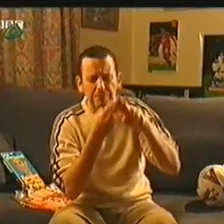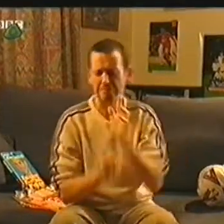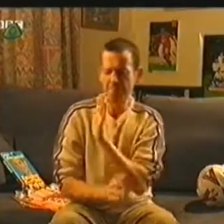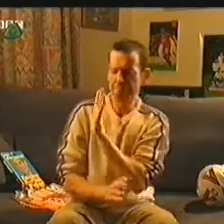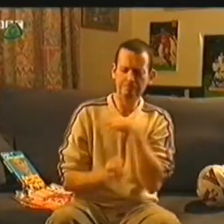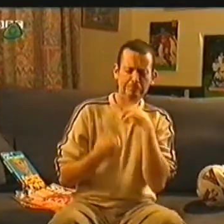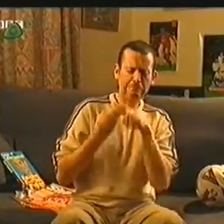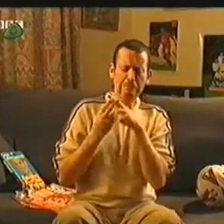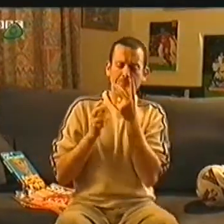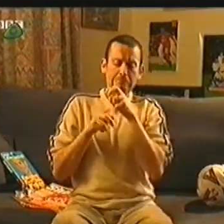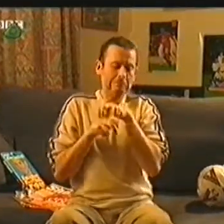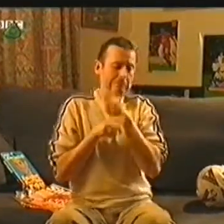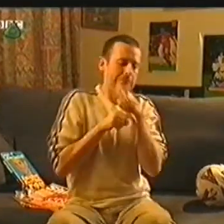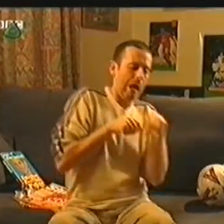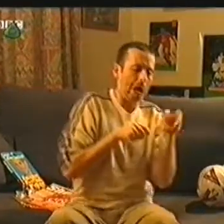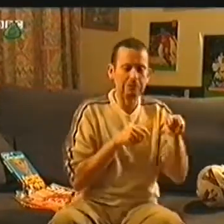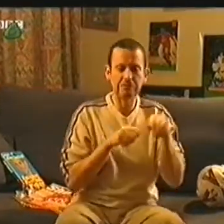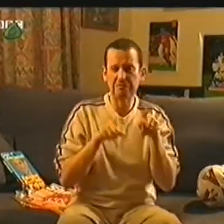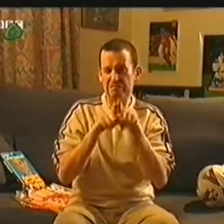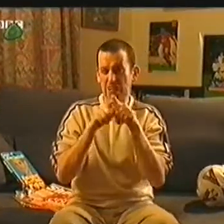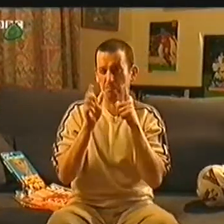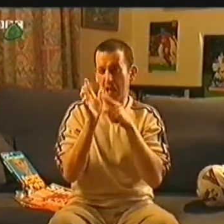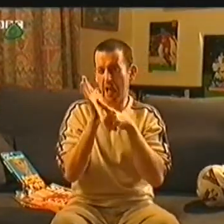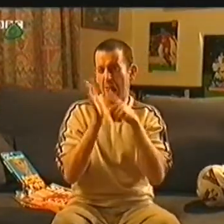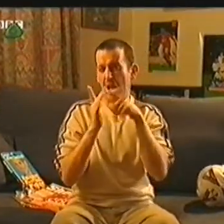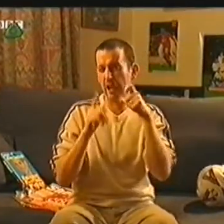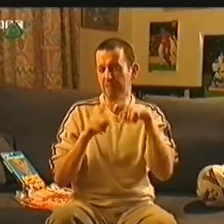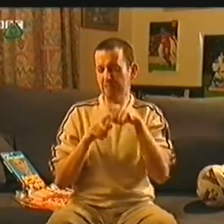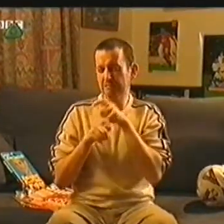Josh dodged out of the car before she could kiss him.